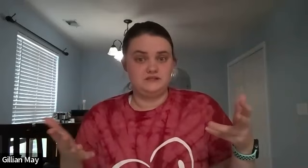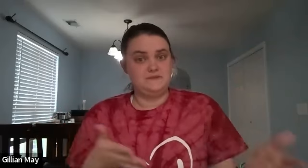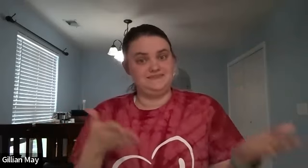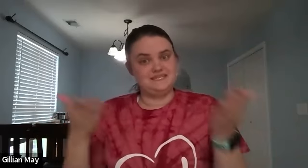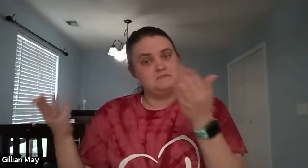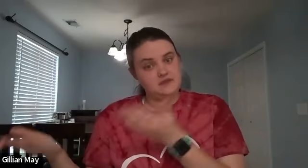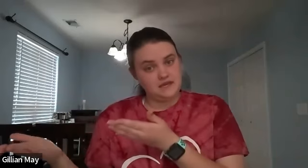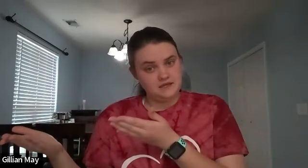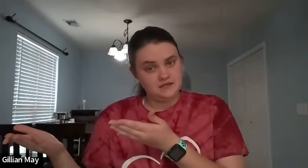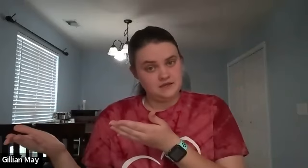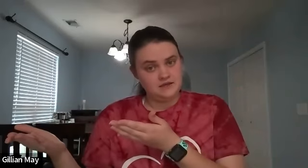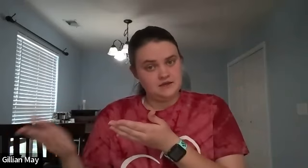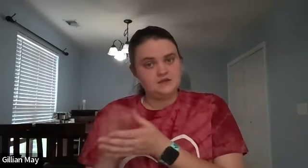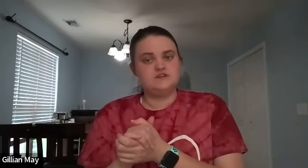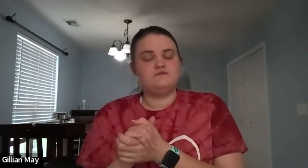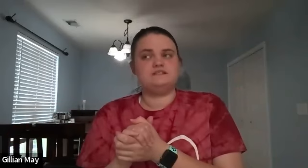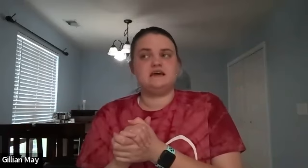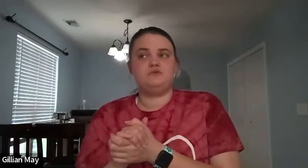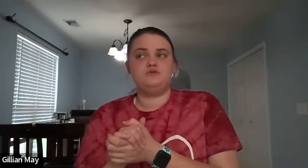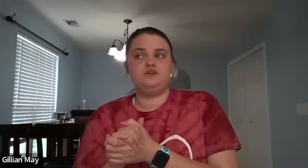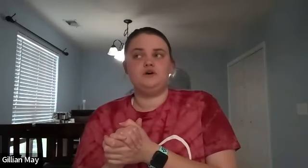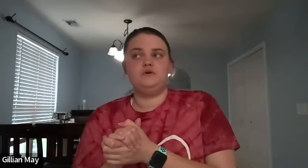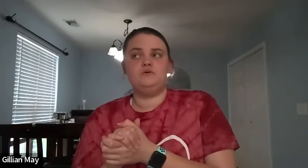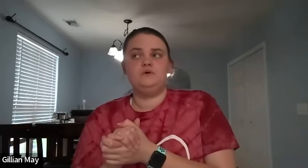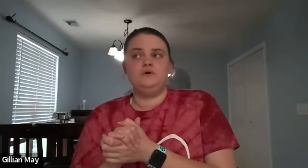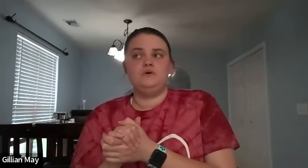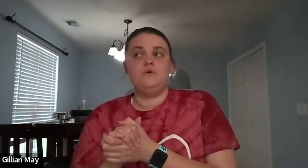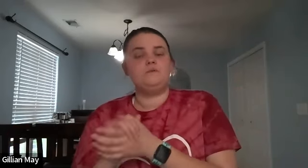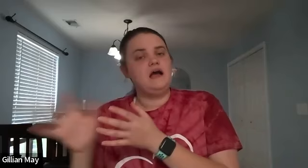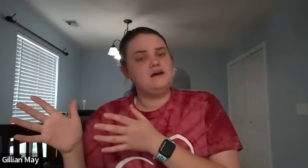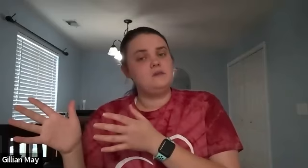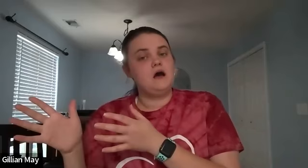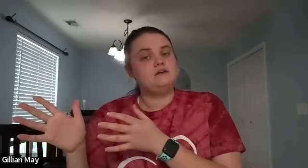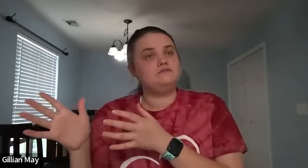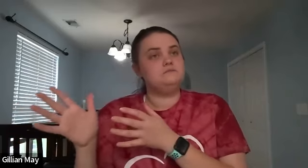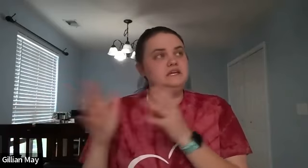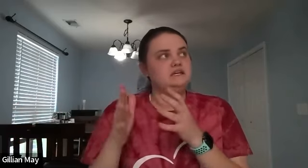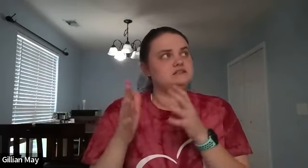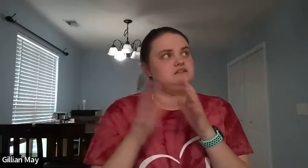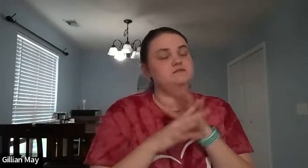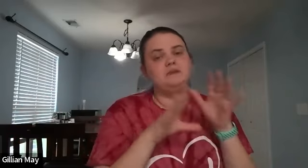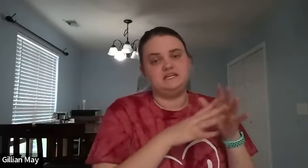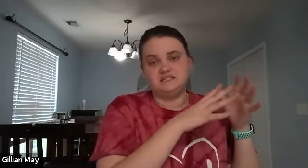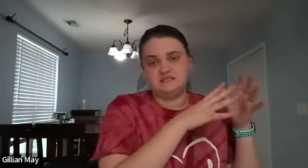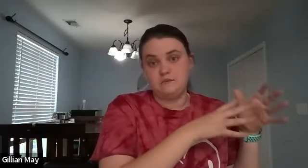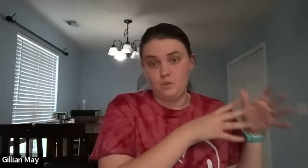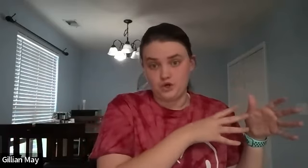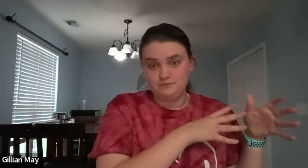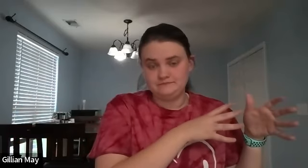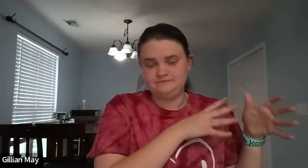that mean the same thing. So for example, you know, or we'll have a lot of meaning, different meanings to the same word.